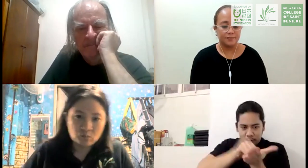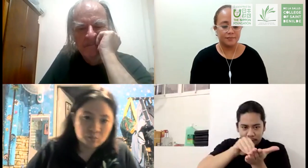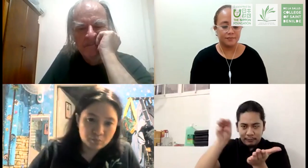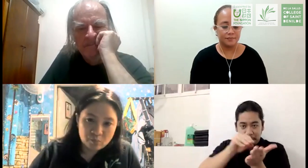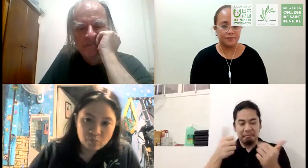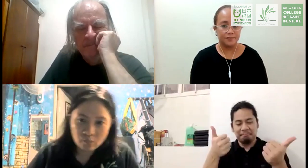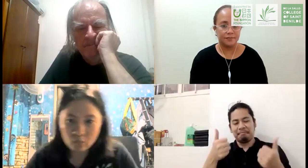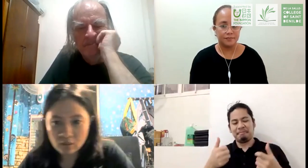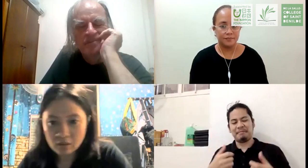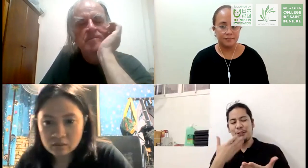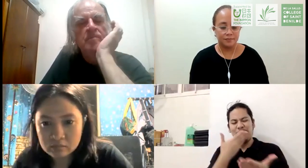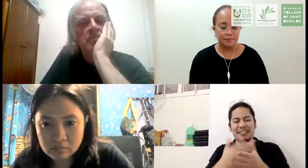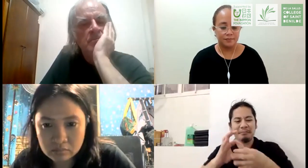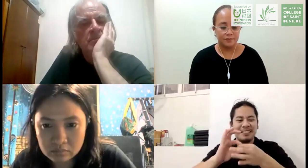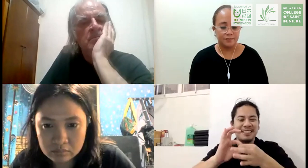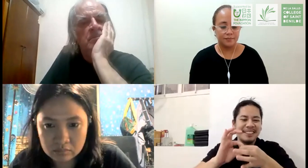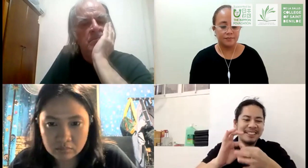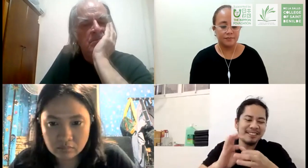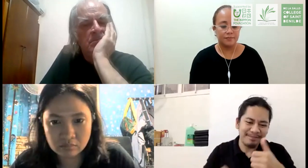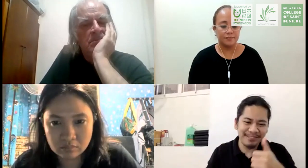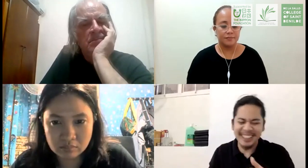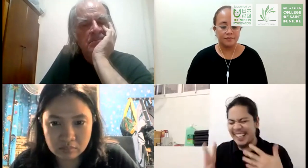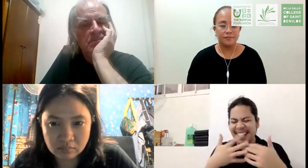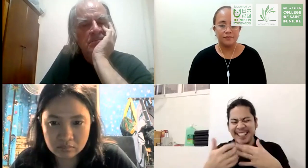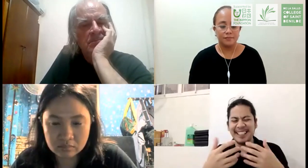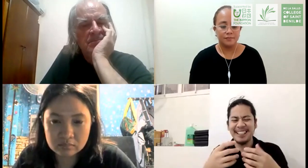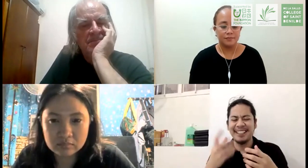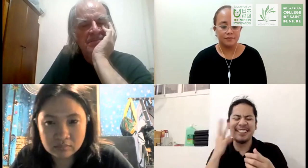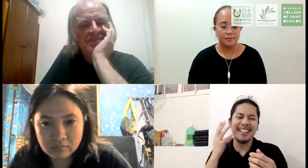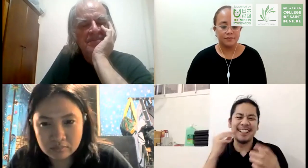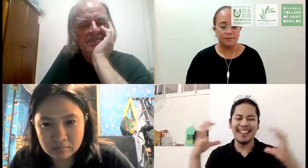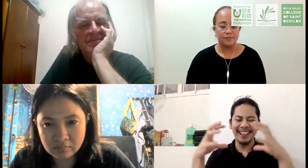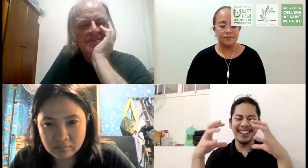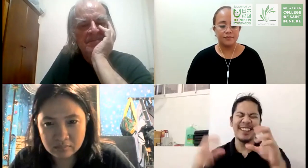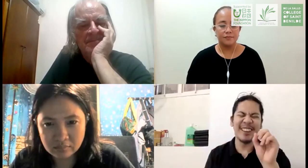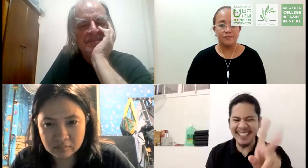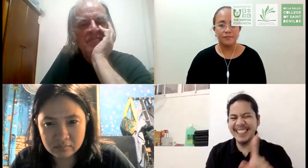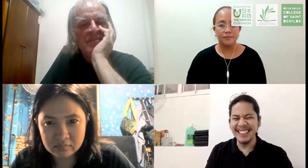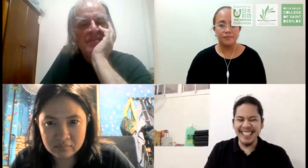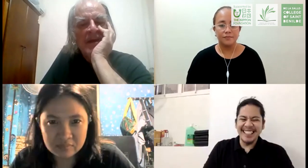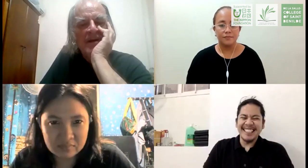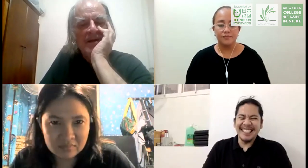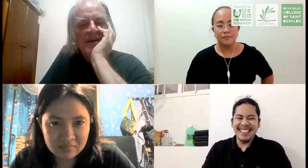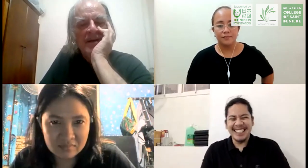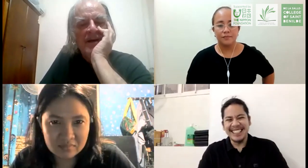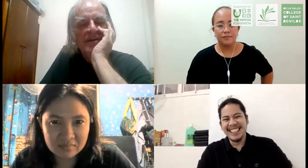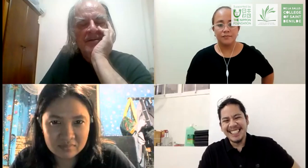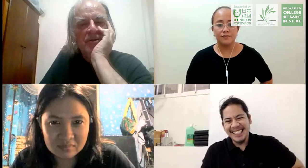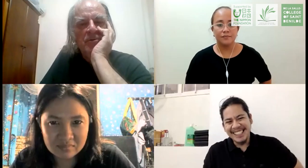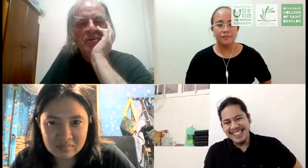putting, all the information together. So far so good. Uh, Seems like we're Yeah. getting into a